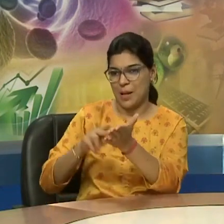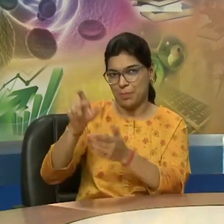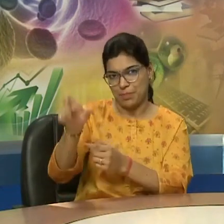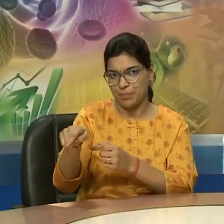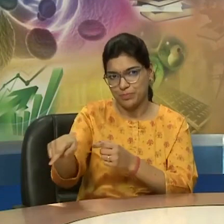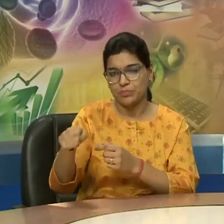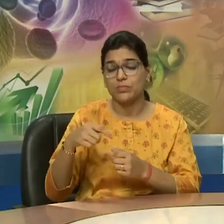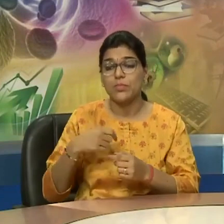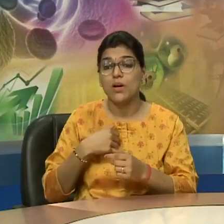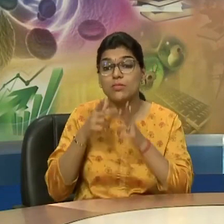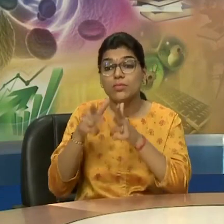Here,